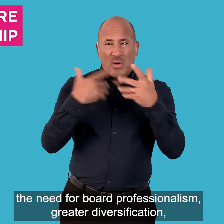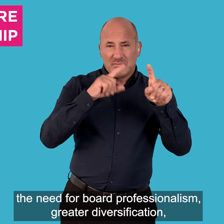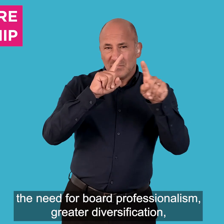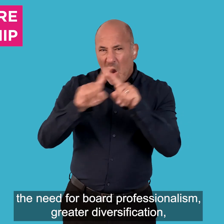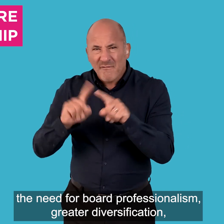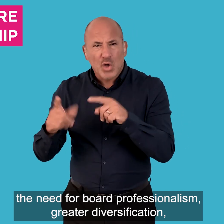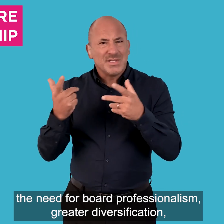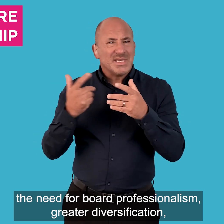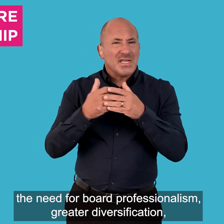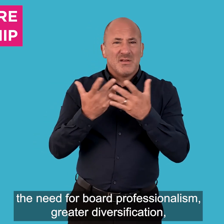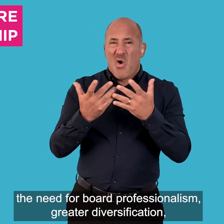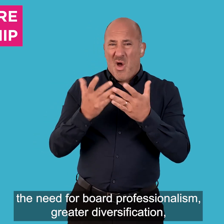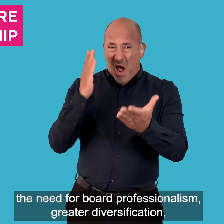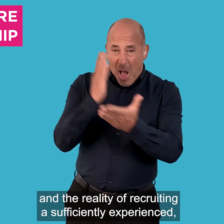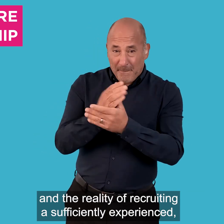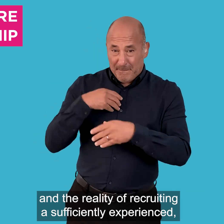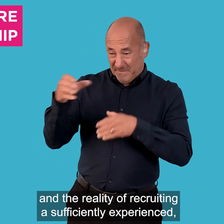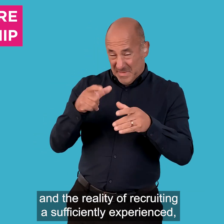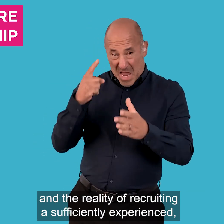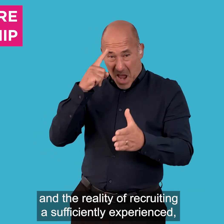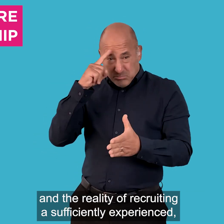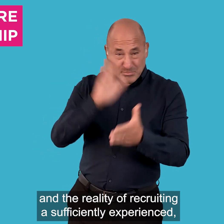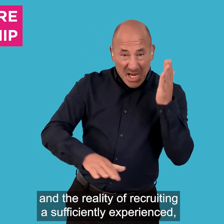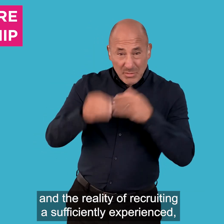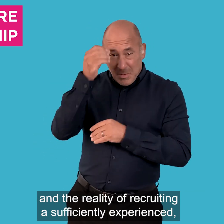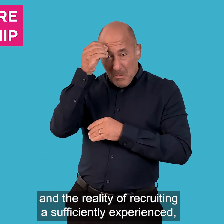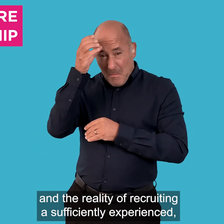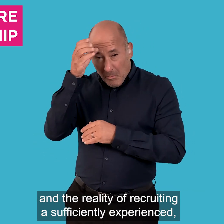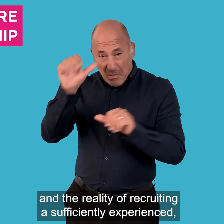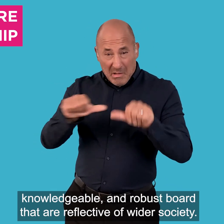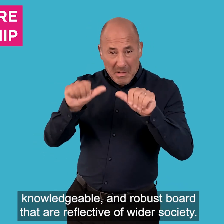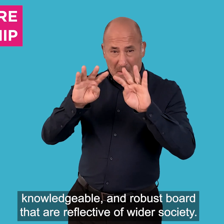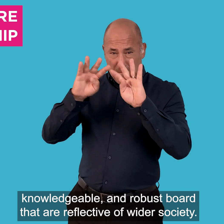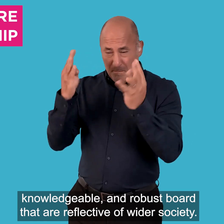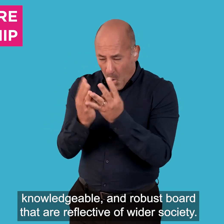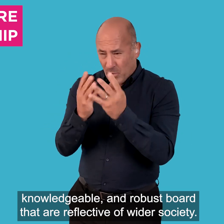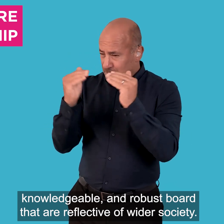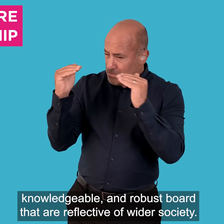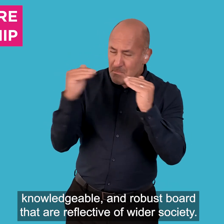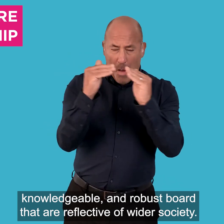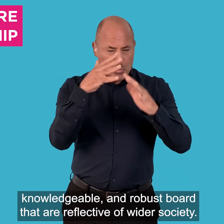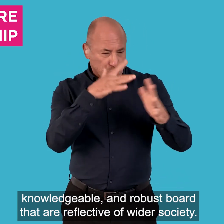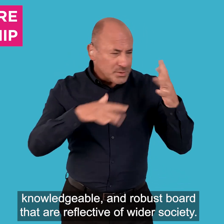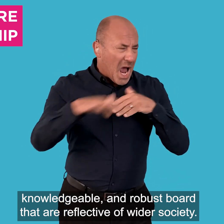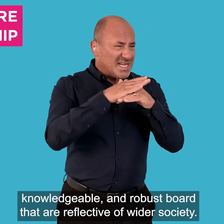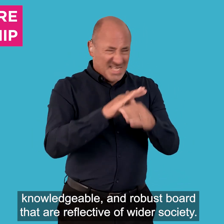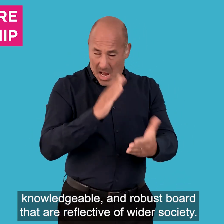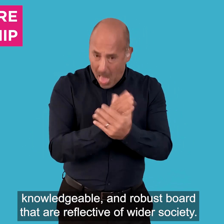for board professionalism, greater diversification, and the reality of recruiting a sufficiently experienced, knowledgeable, and robust